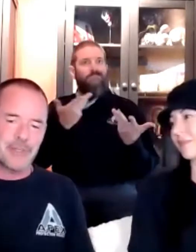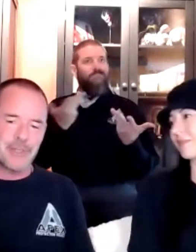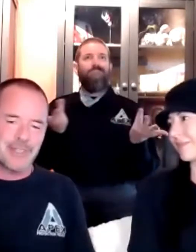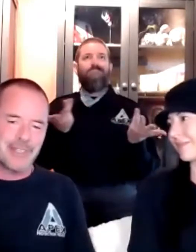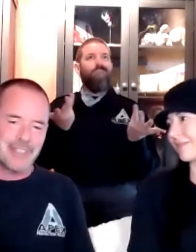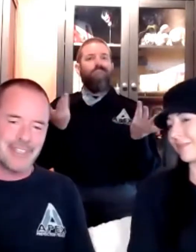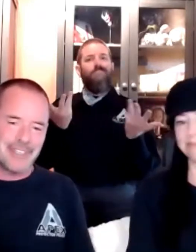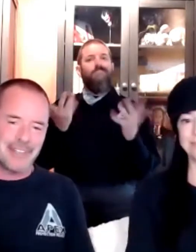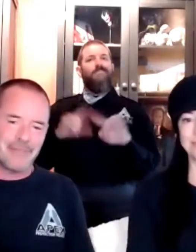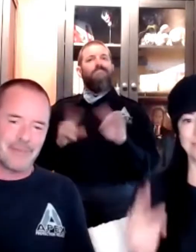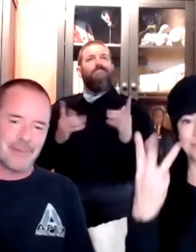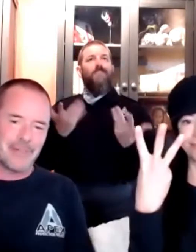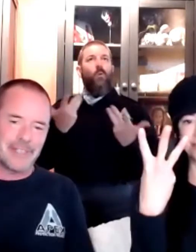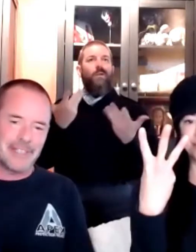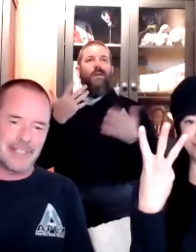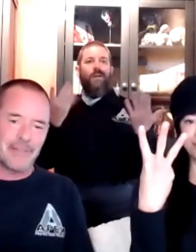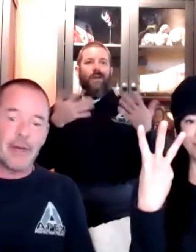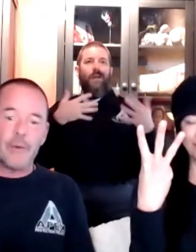through?